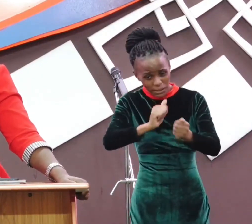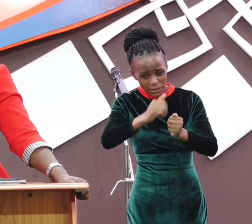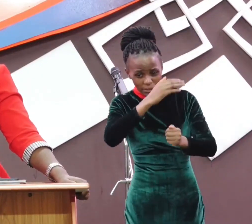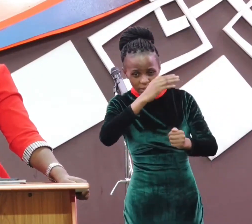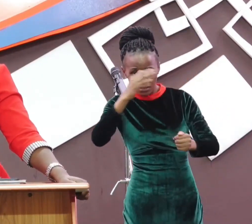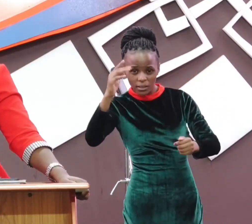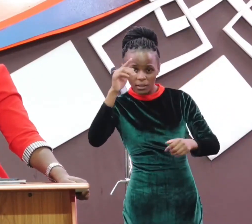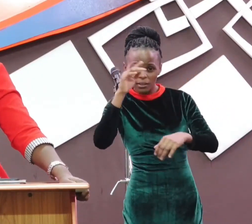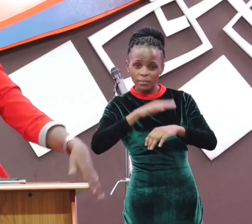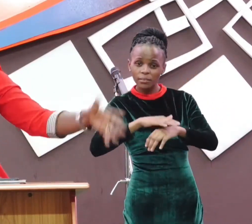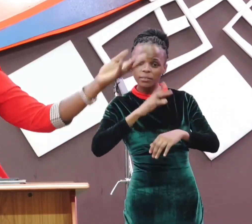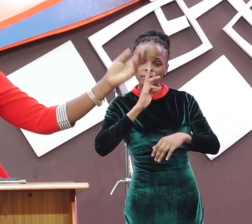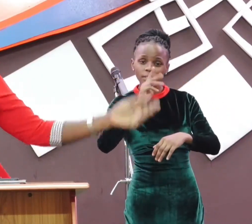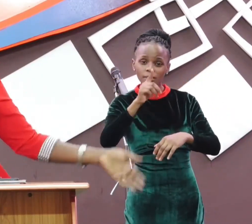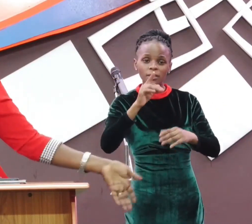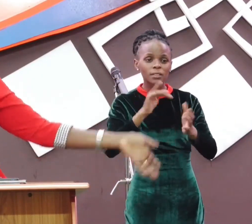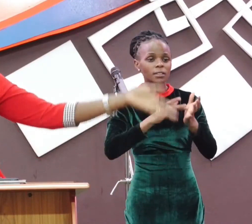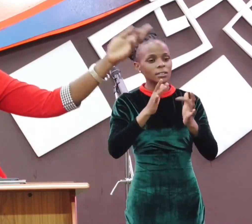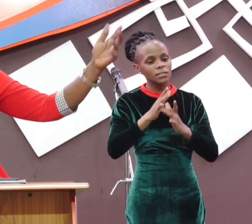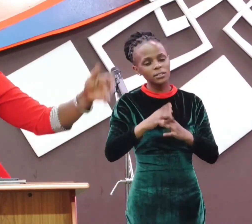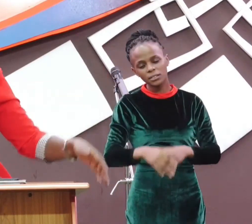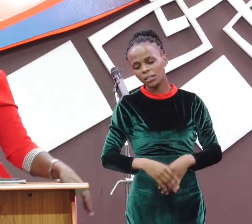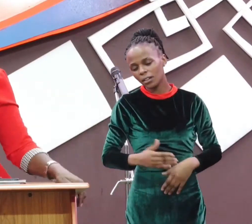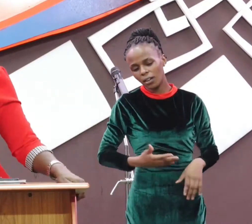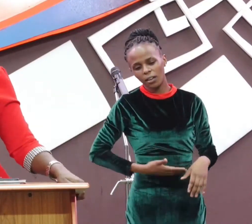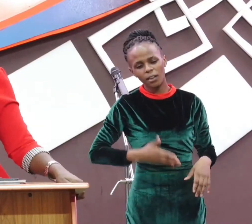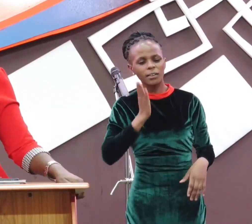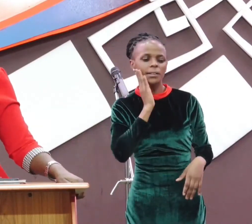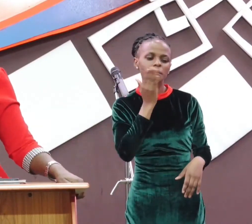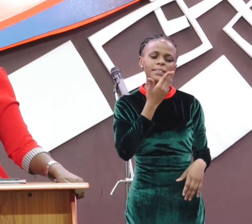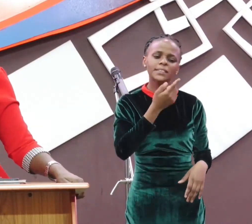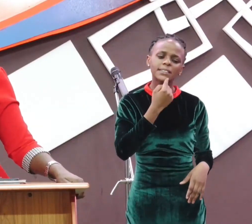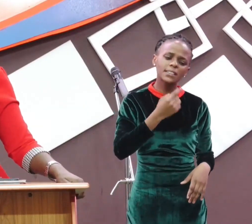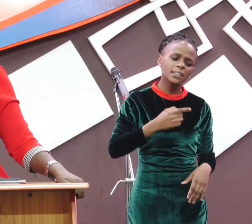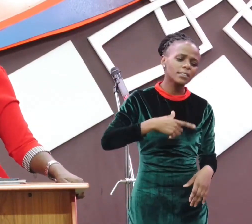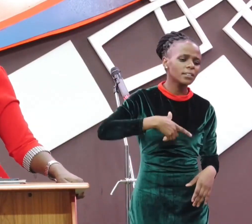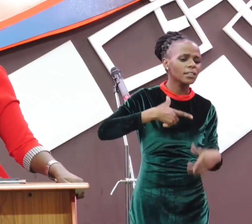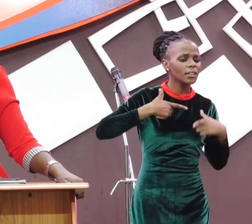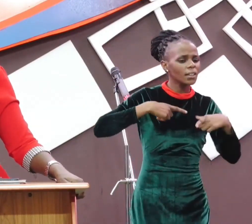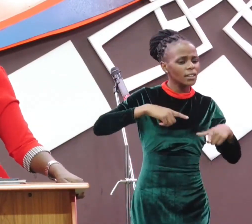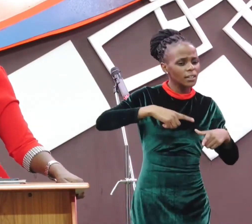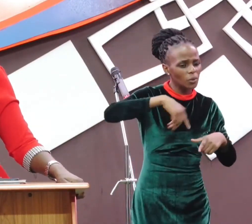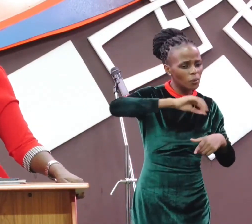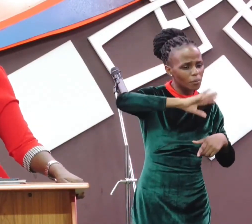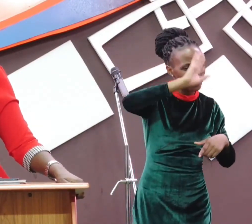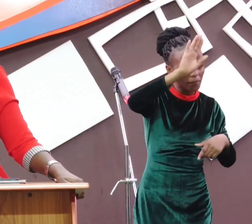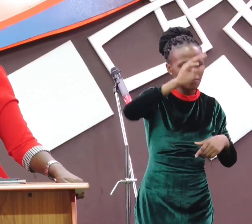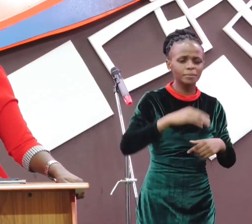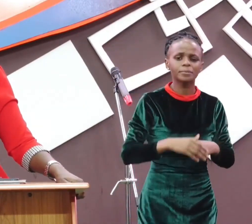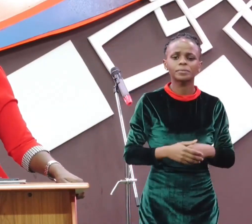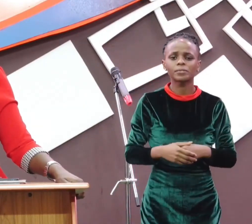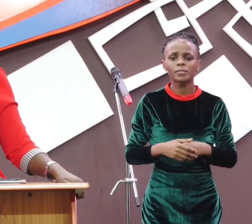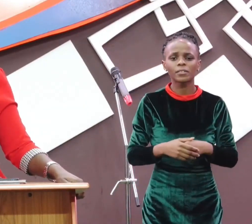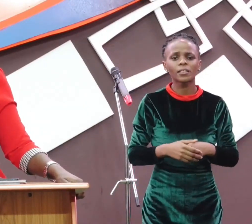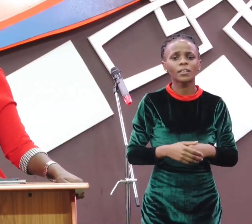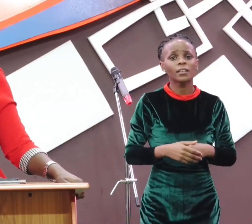Which side are you? Jesus had mercy on me and told the guardman, let her go back.